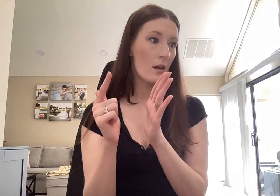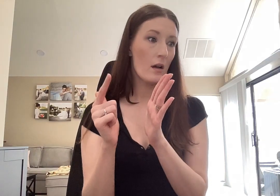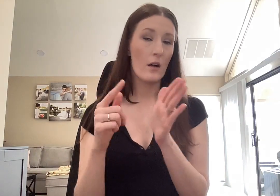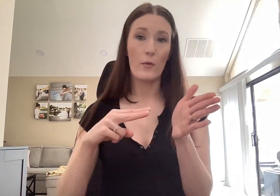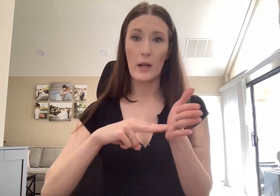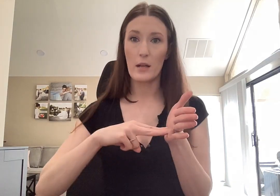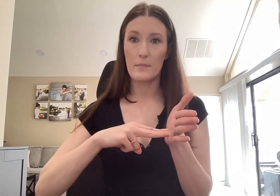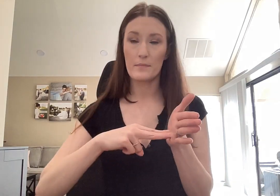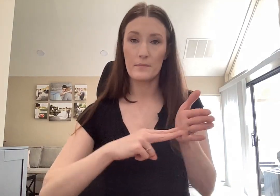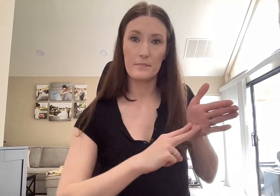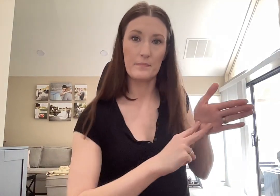A fork.